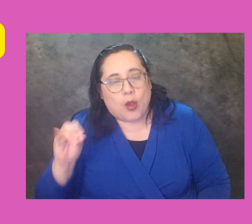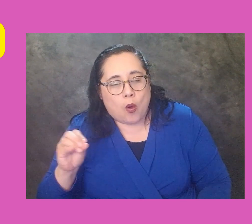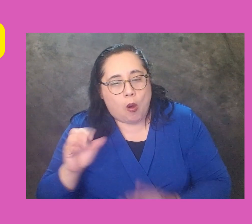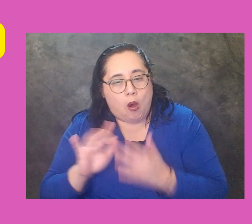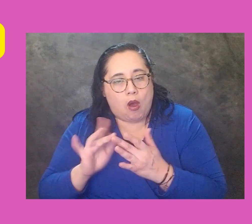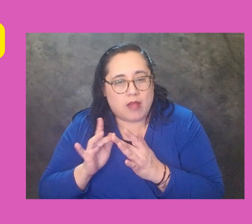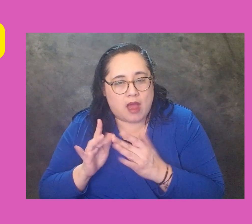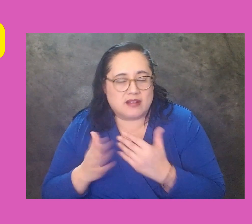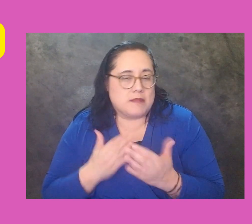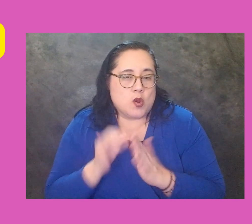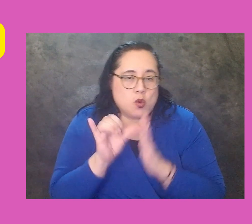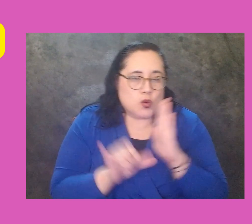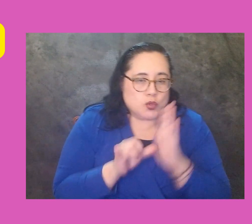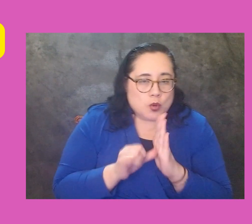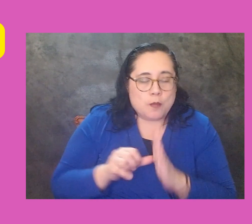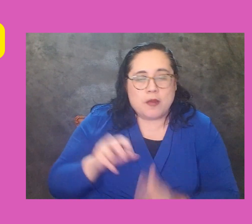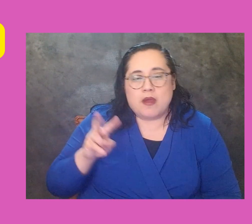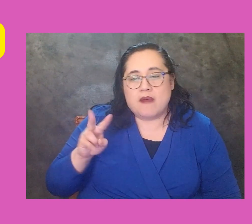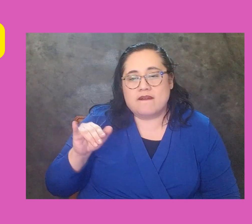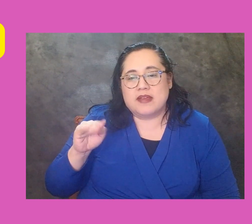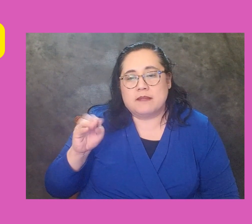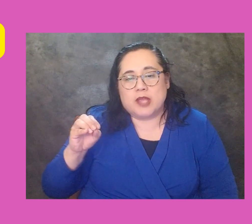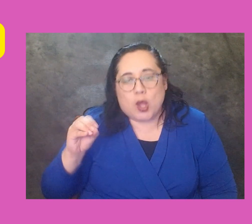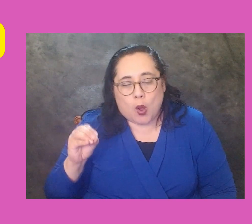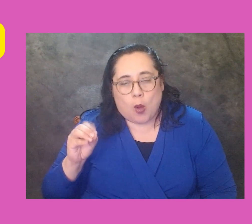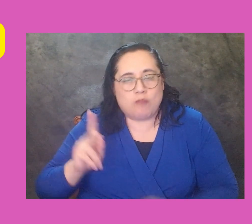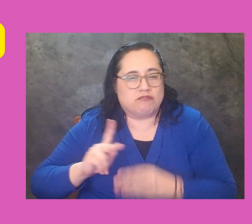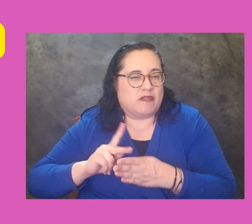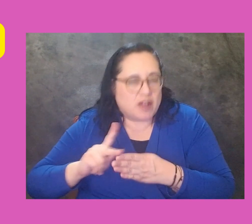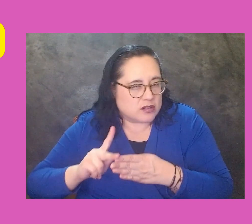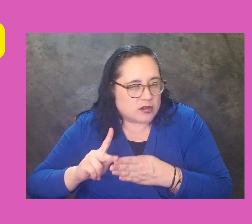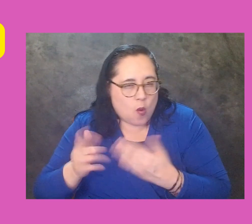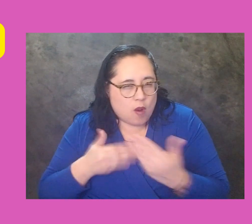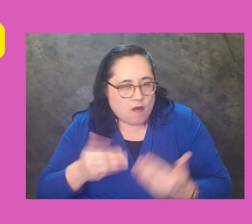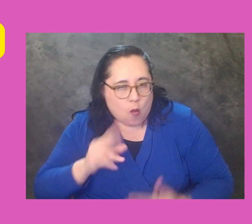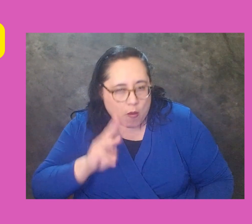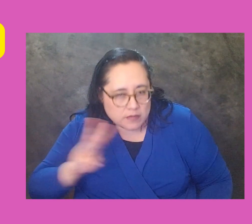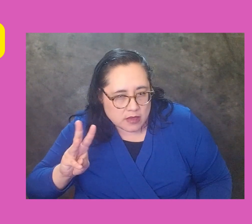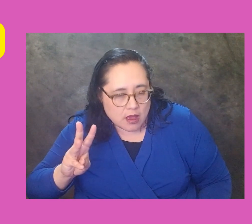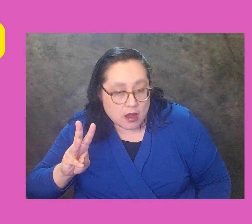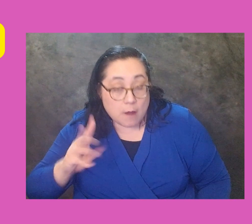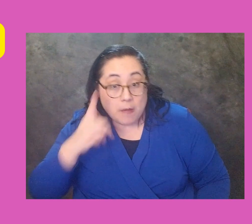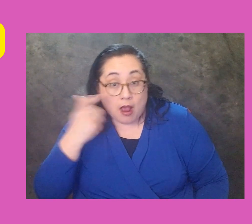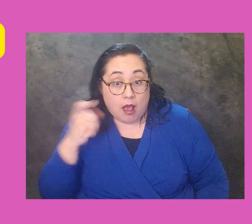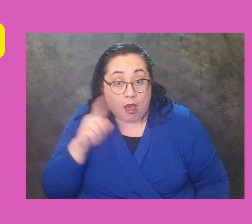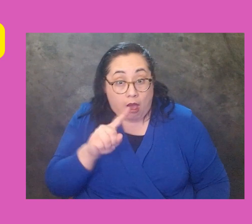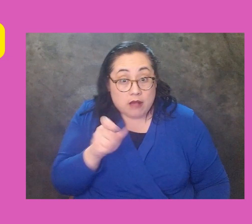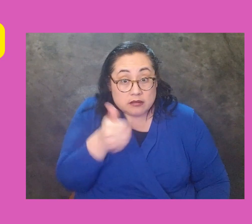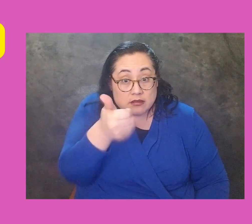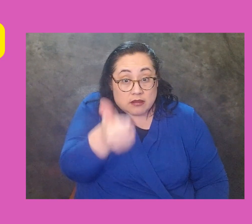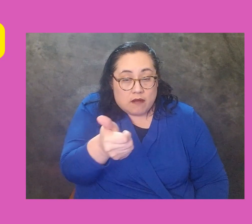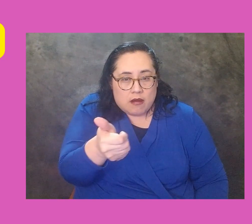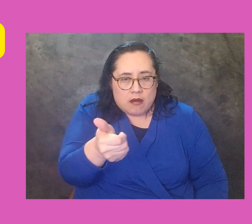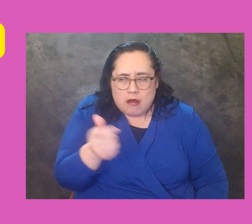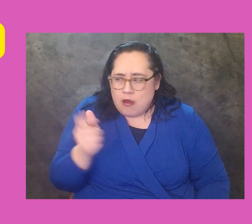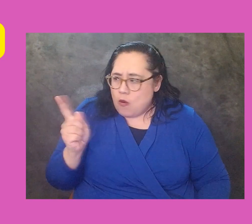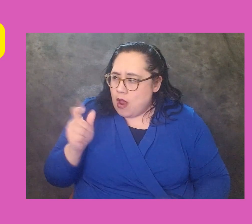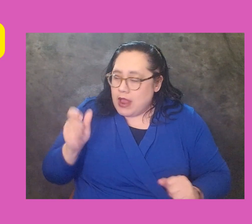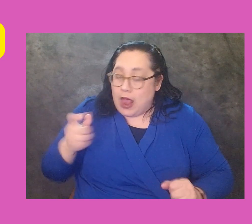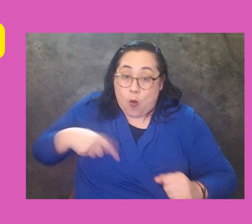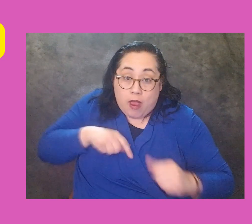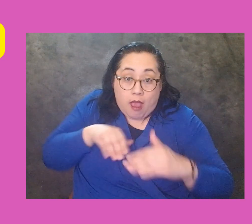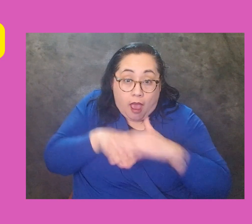portfolio online. It doesn't matter if that's on YouTube, Vimeo, or any kind of